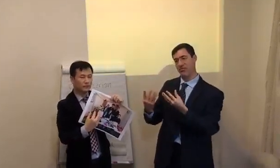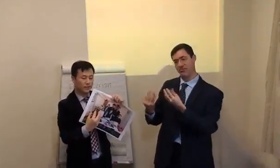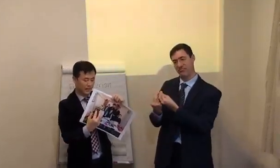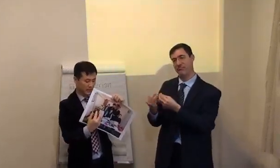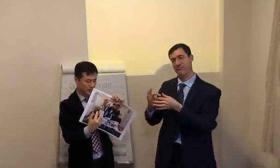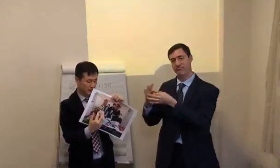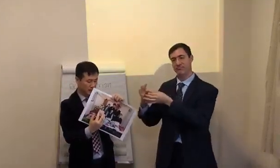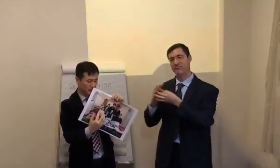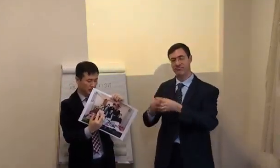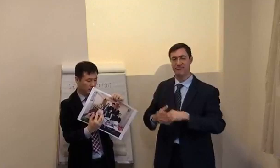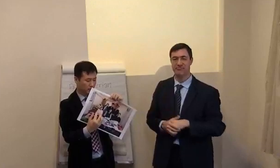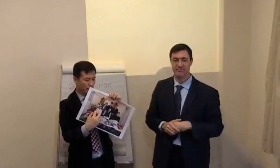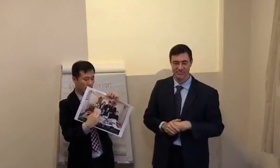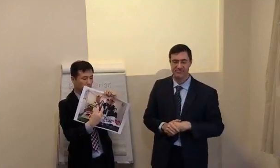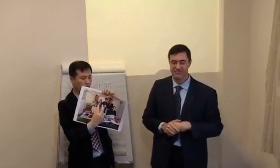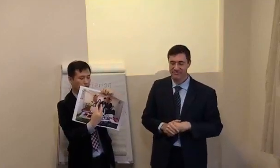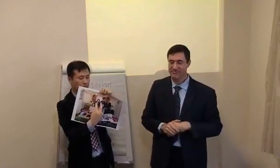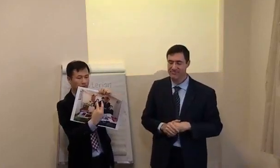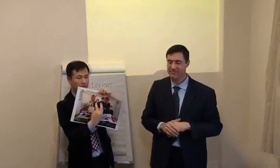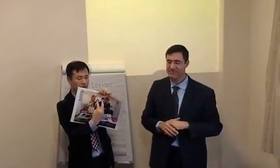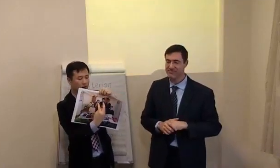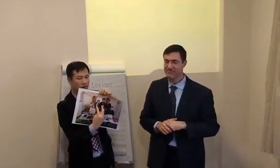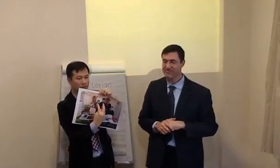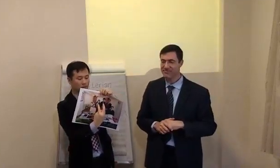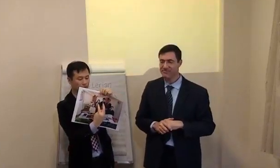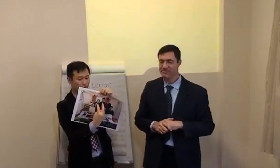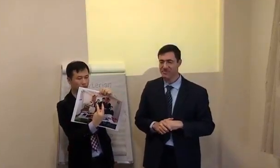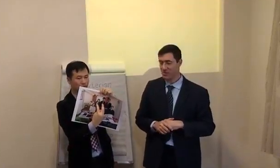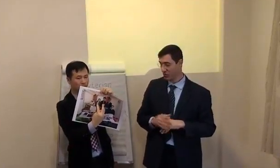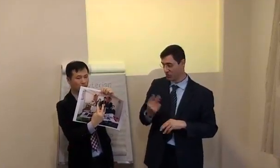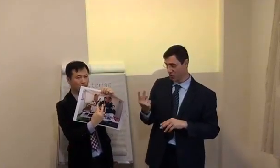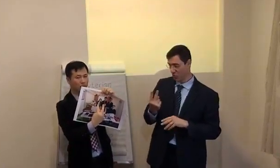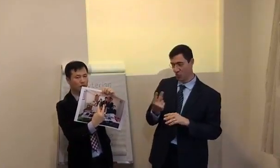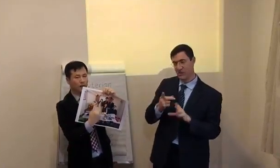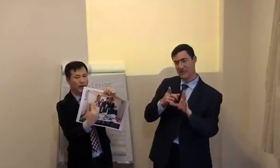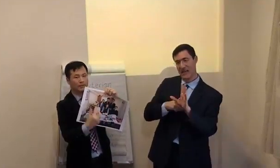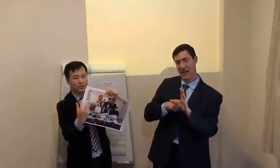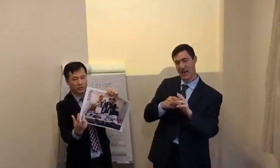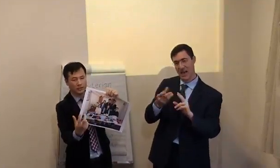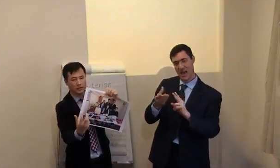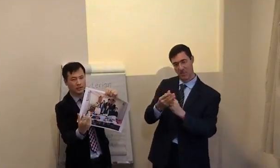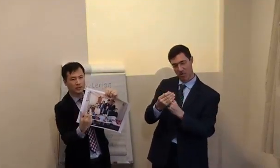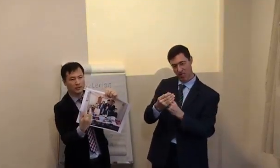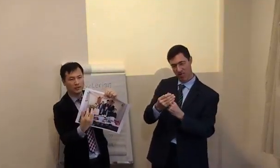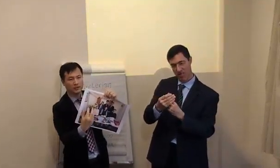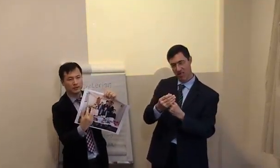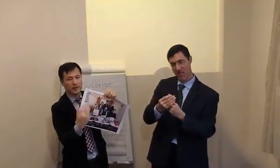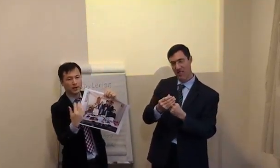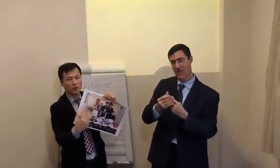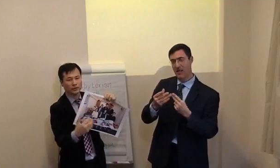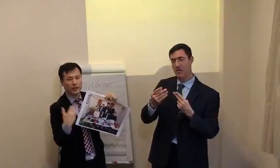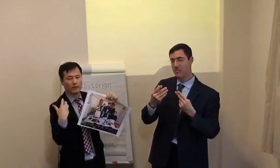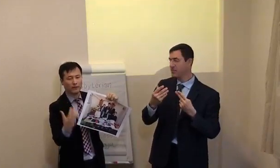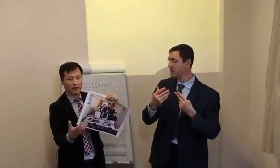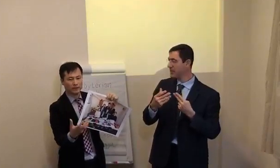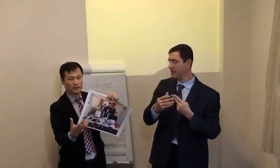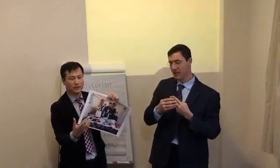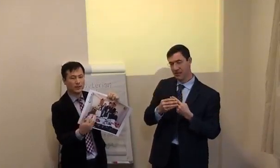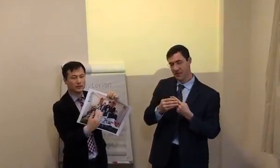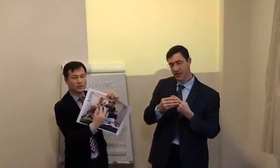Yeah. So the young couple left the church. They lost their faith. The